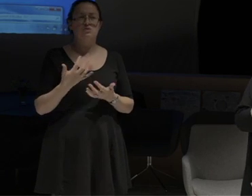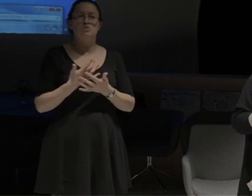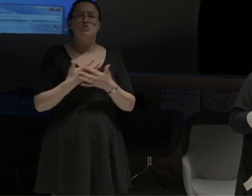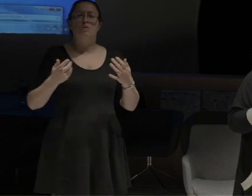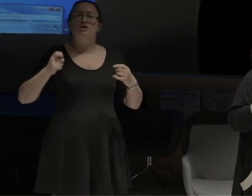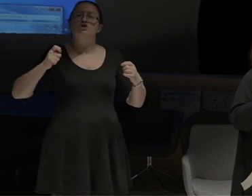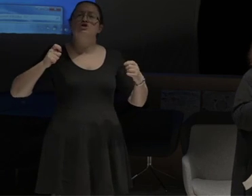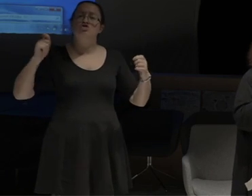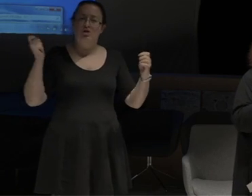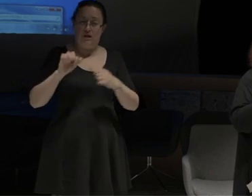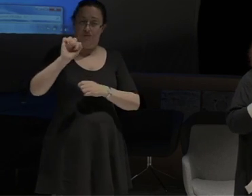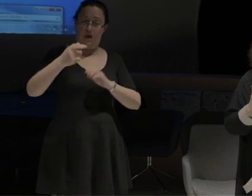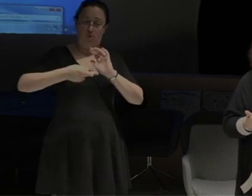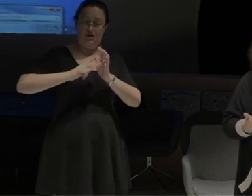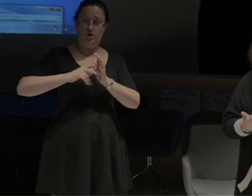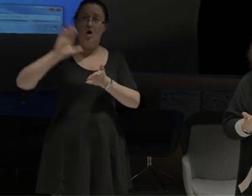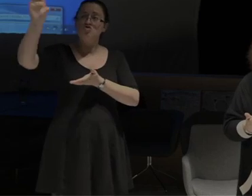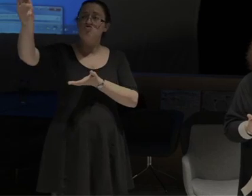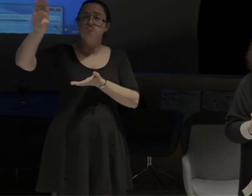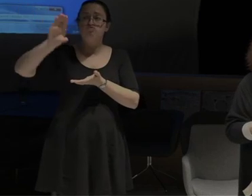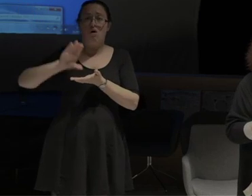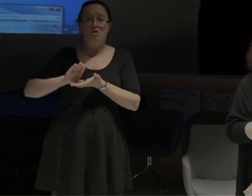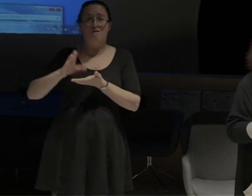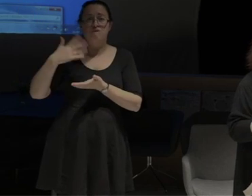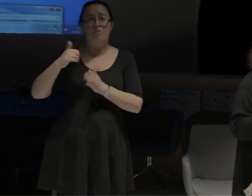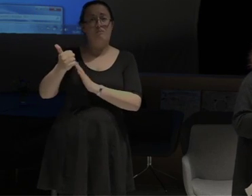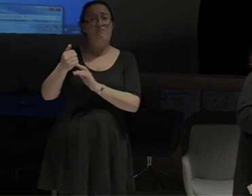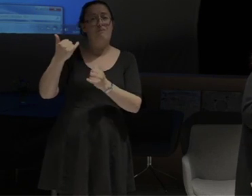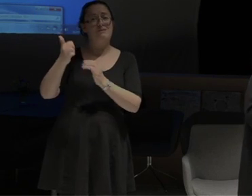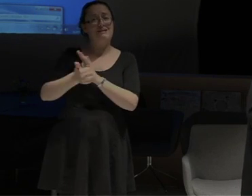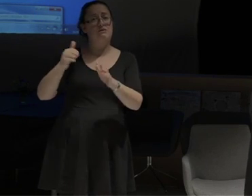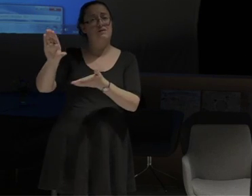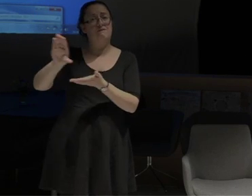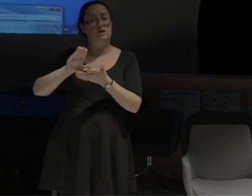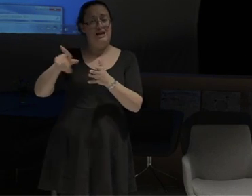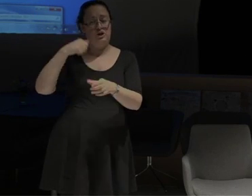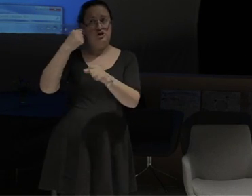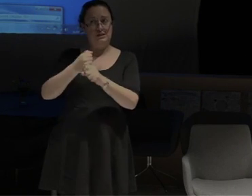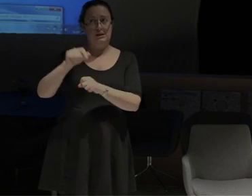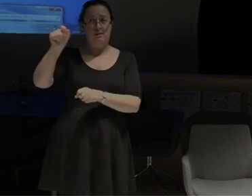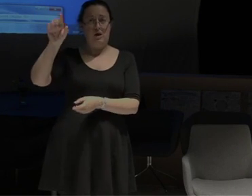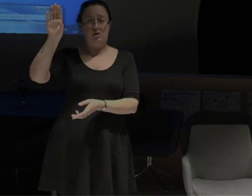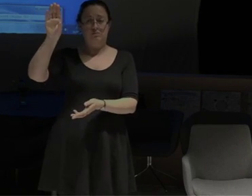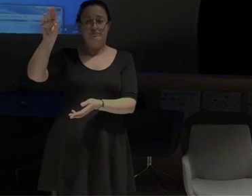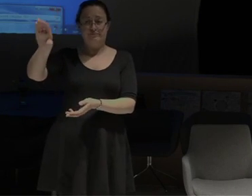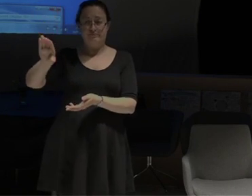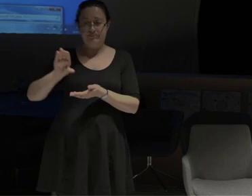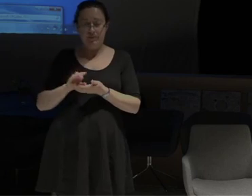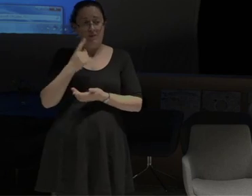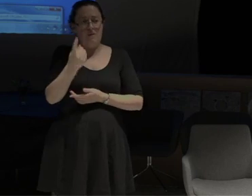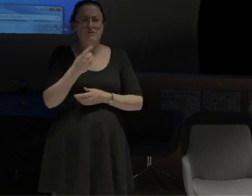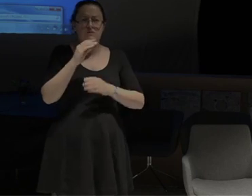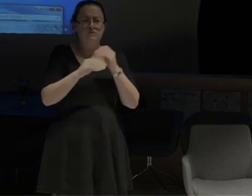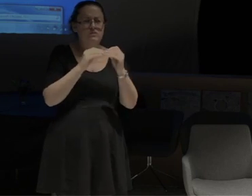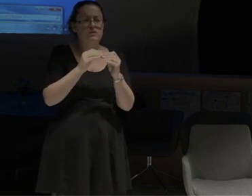in their organisation from the grant funding money that they'd had from the Skills Funding Agency. We heard that they had worked out how to build